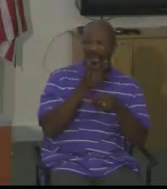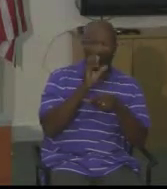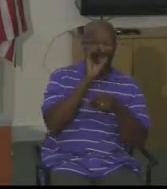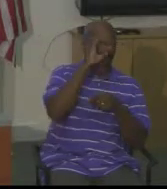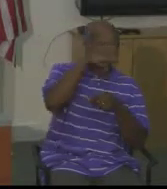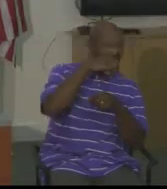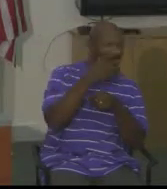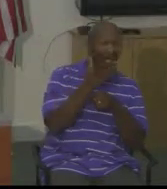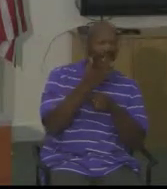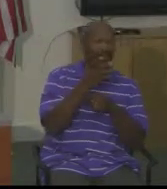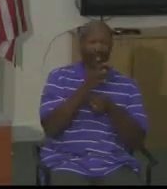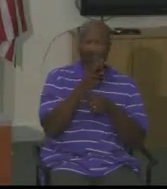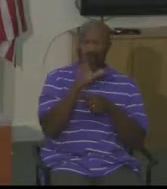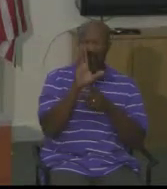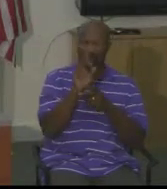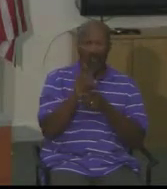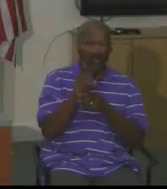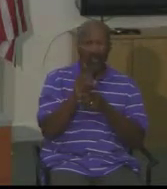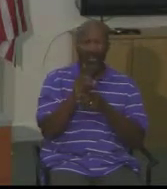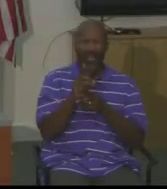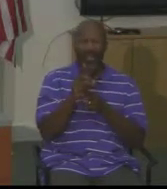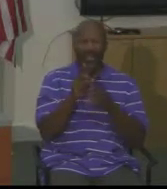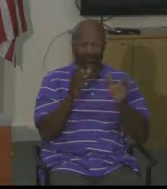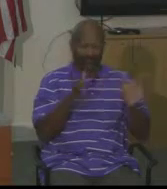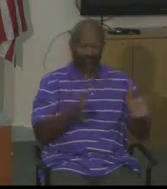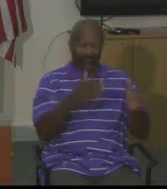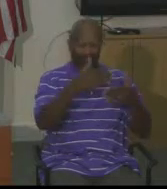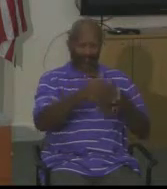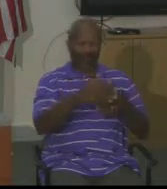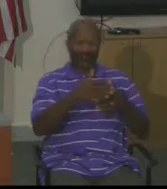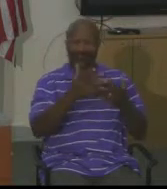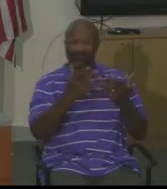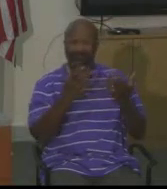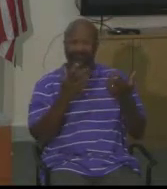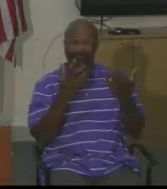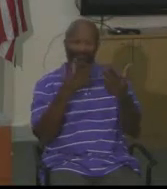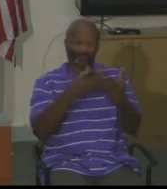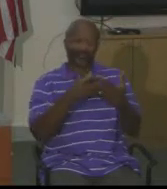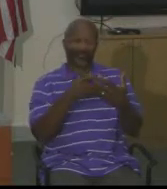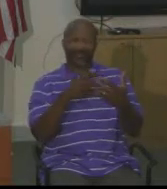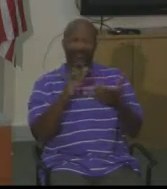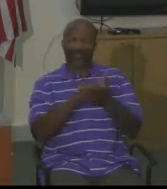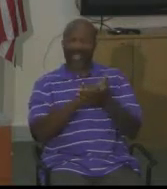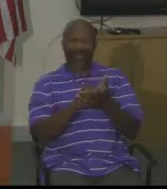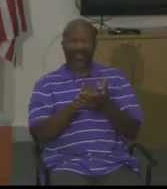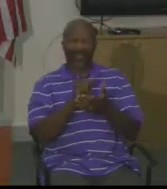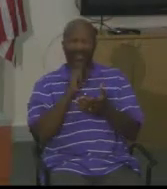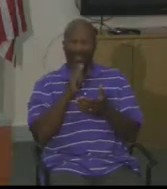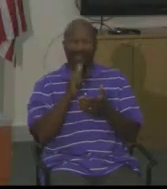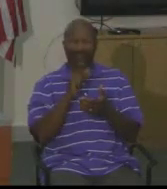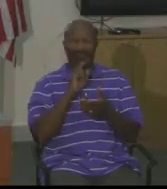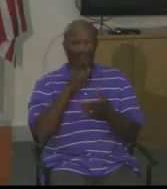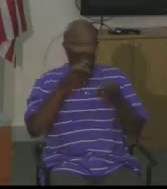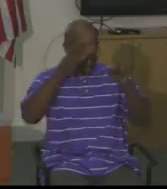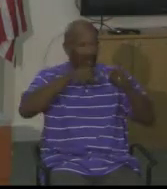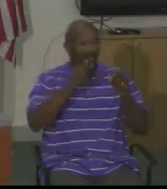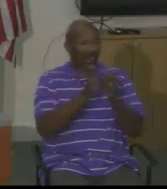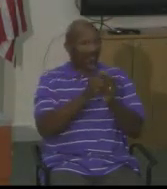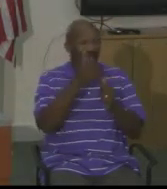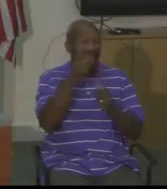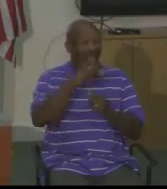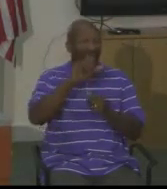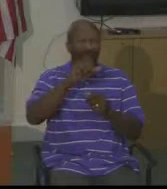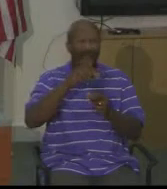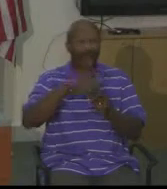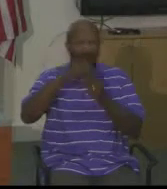oddball motherboard cabinet combinations that didn't really comply to any spec, I